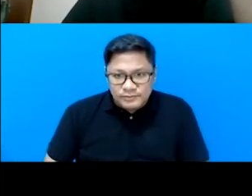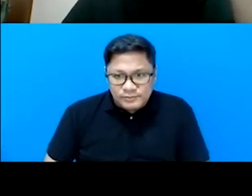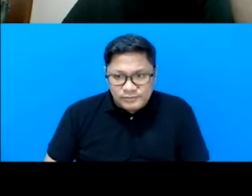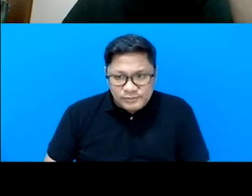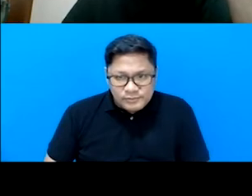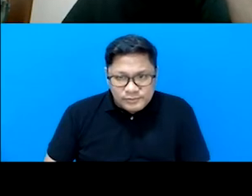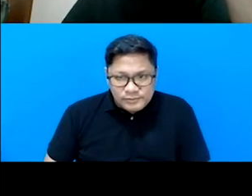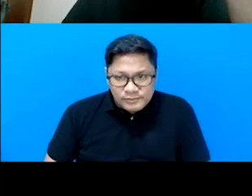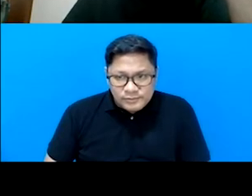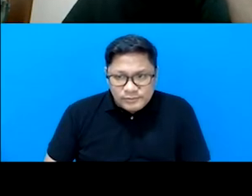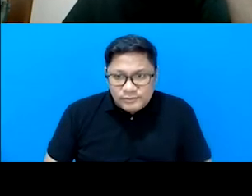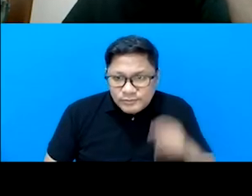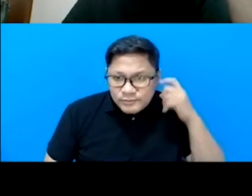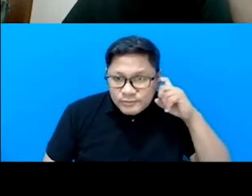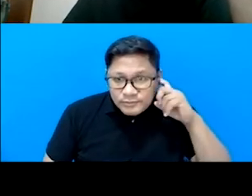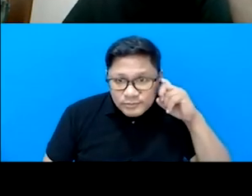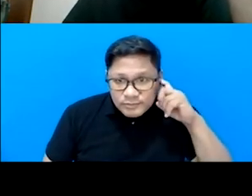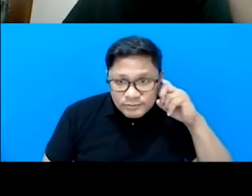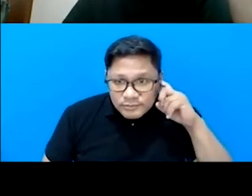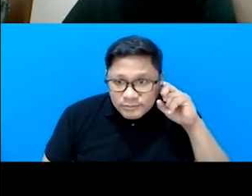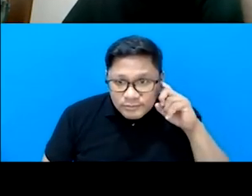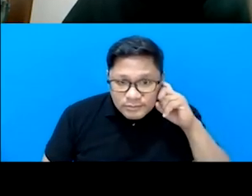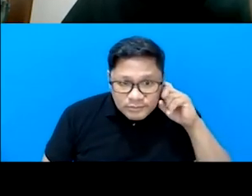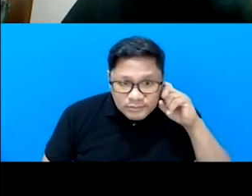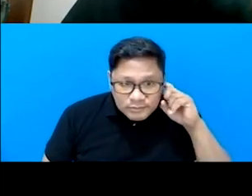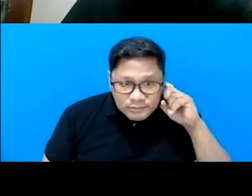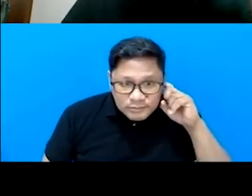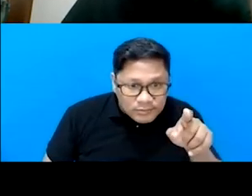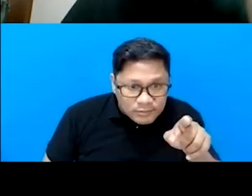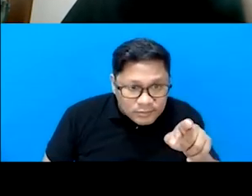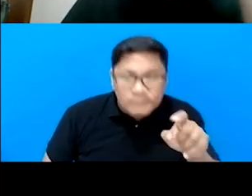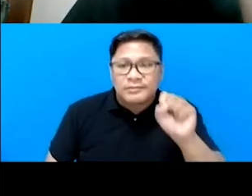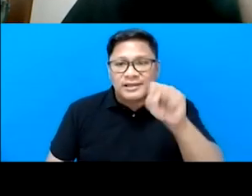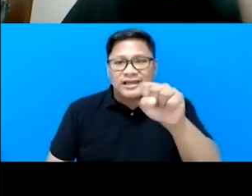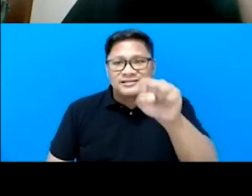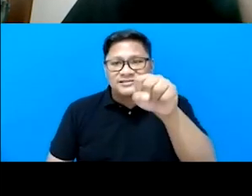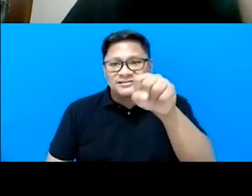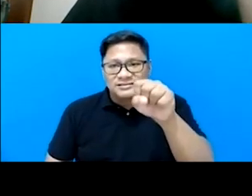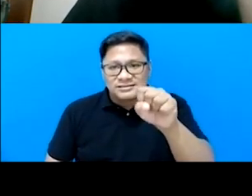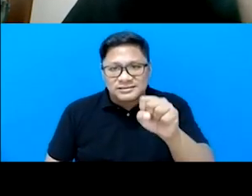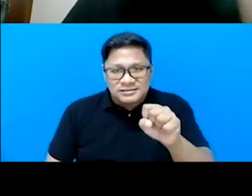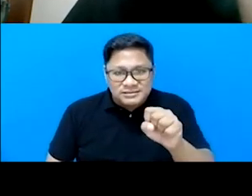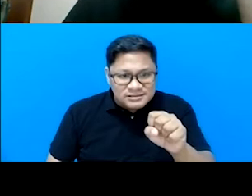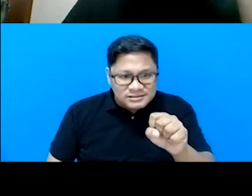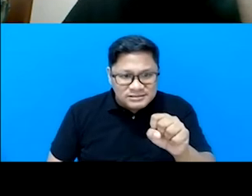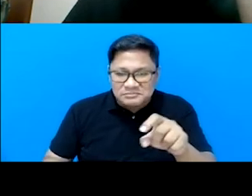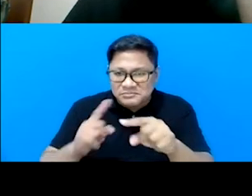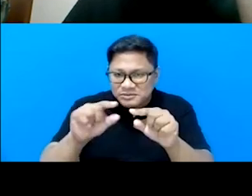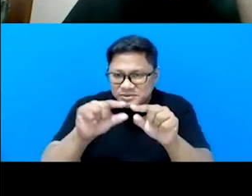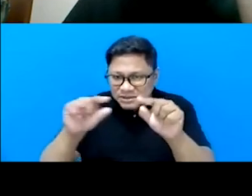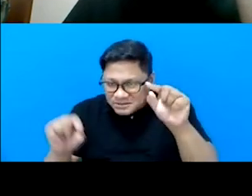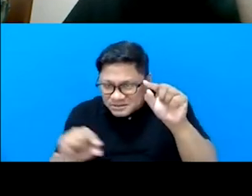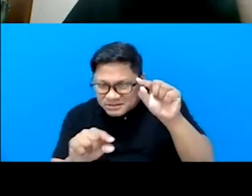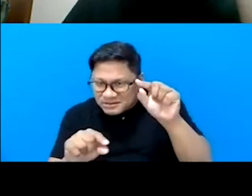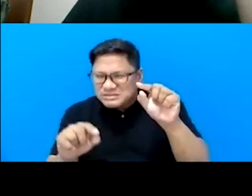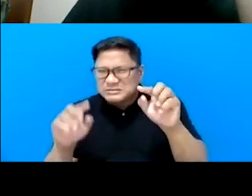Like that? Like that, sir? Yes, and that's going to put it in the next line, which might be a